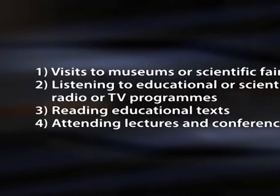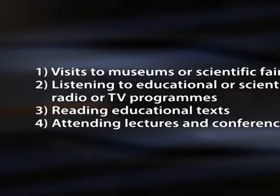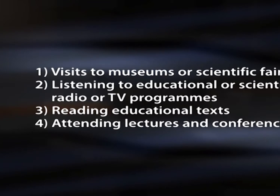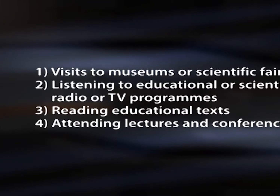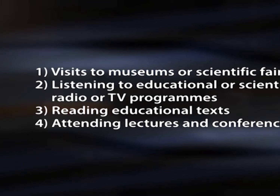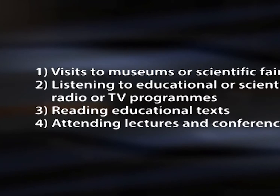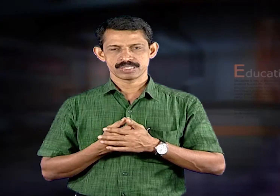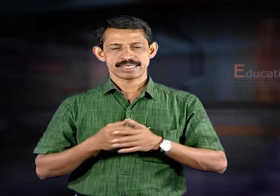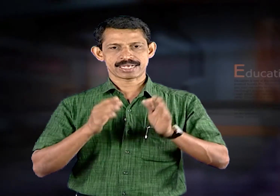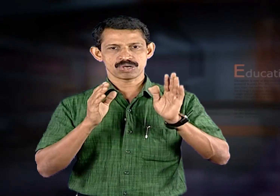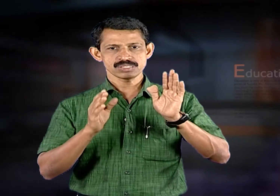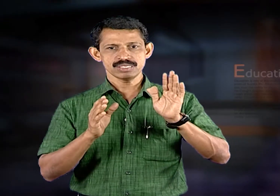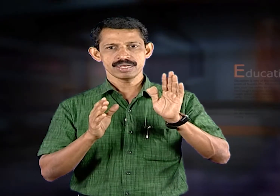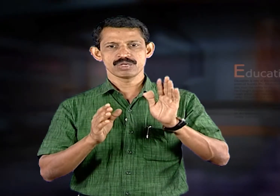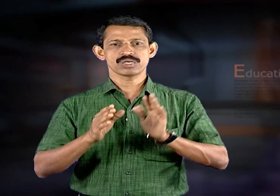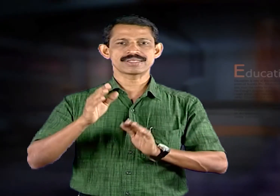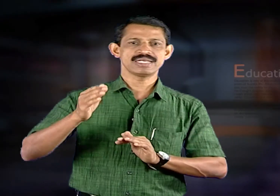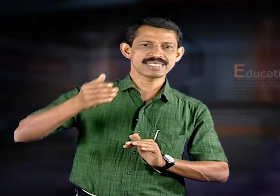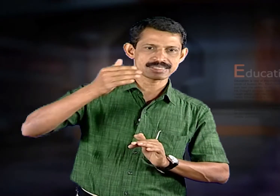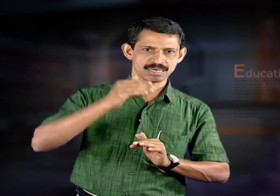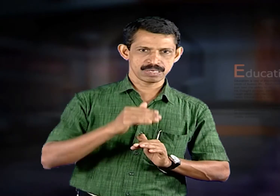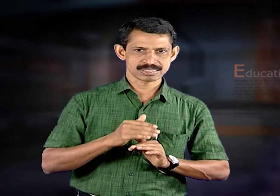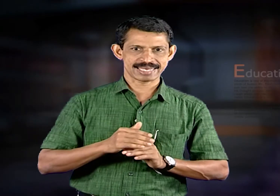conferences. A closer look at these examples